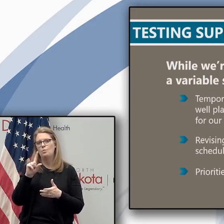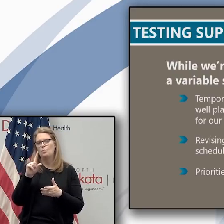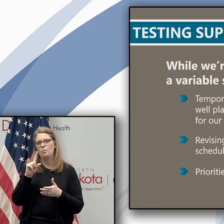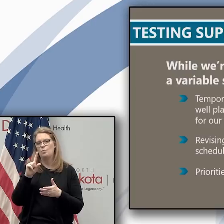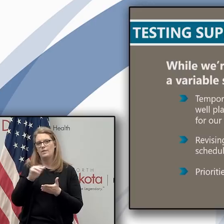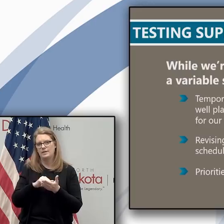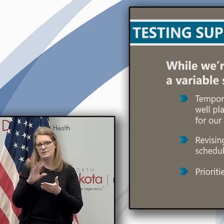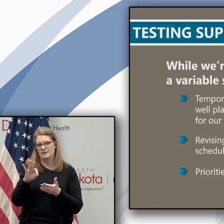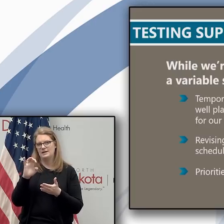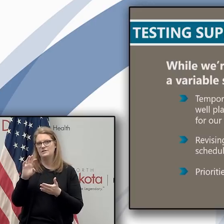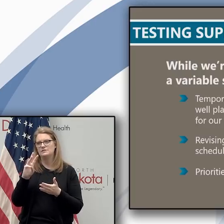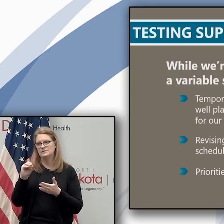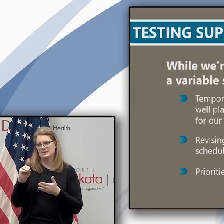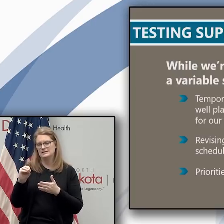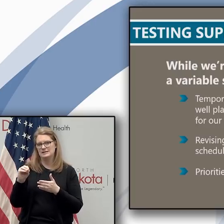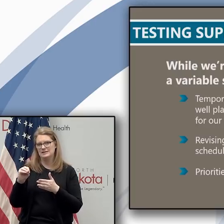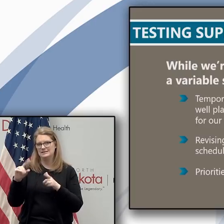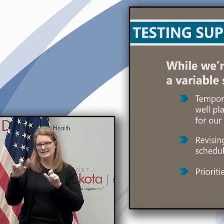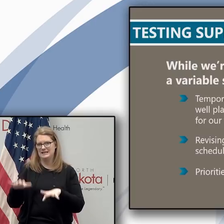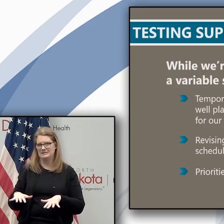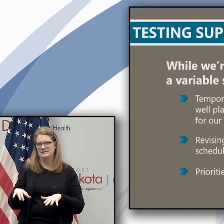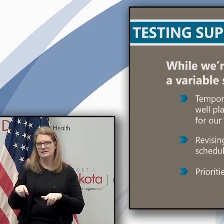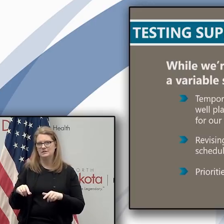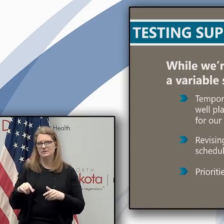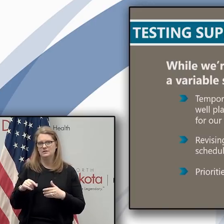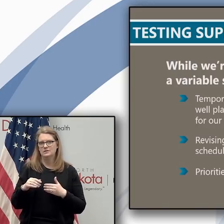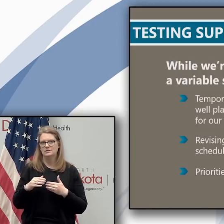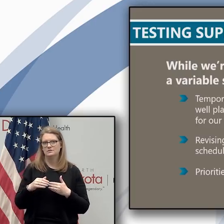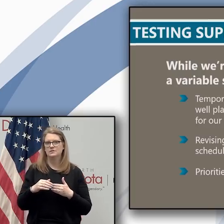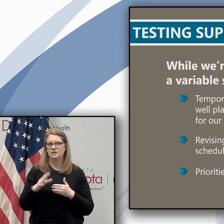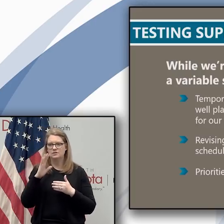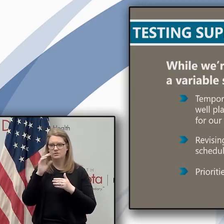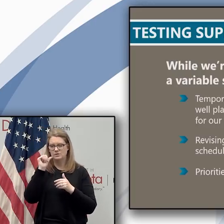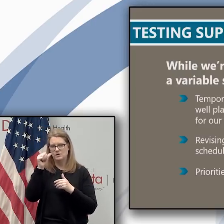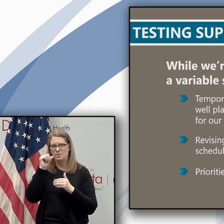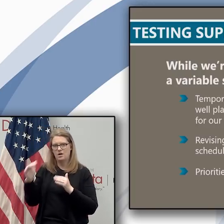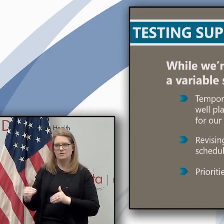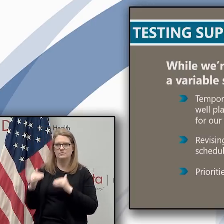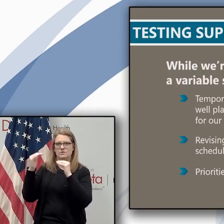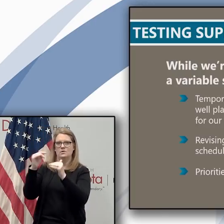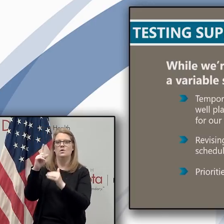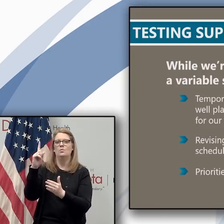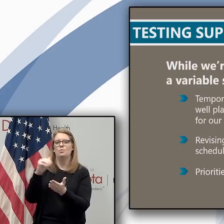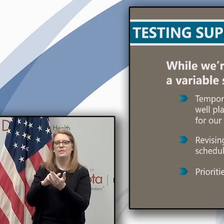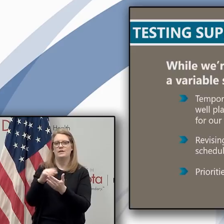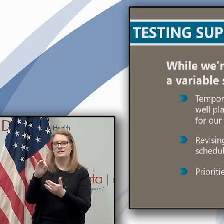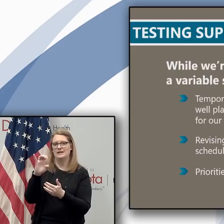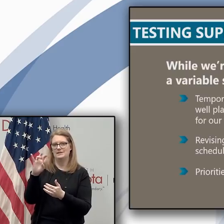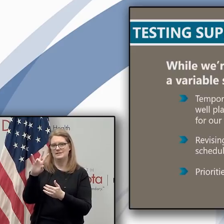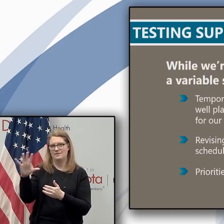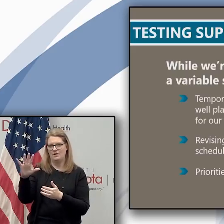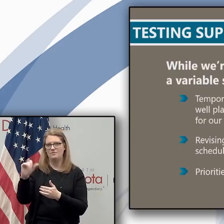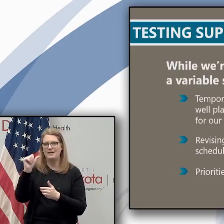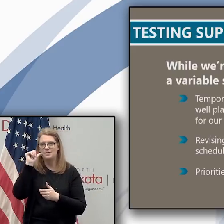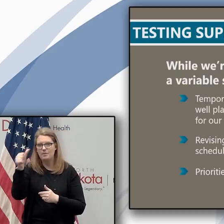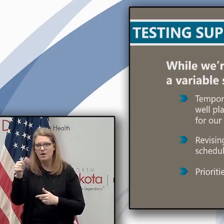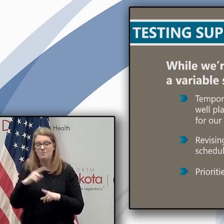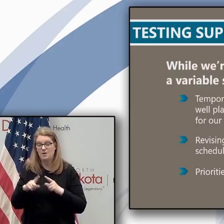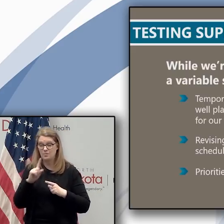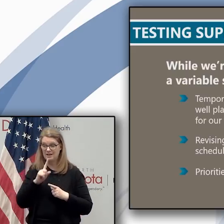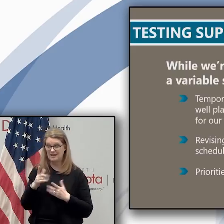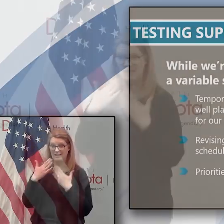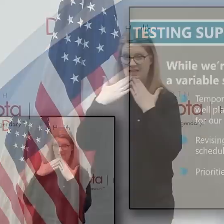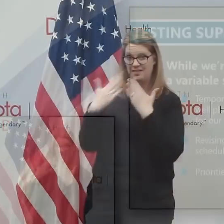capacity, and this will help us get us back up to at least 1,875 tests per day by tomorrow. But again, I want to thank